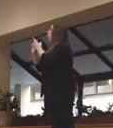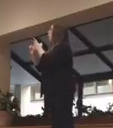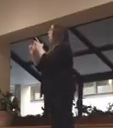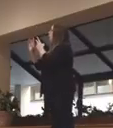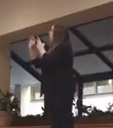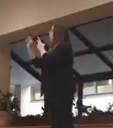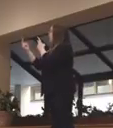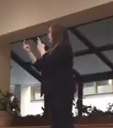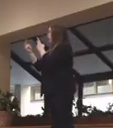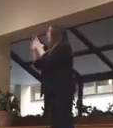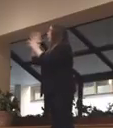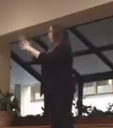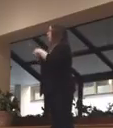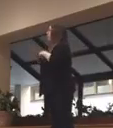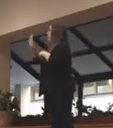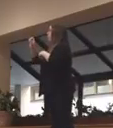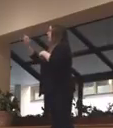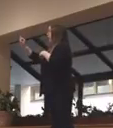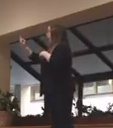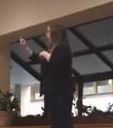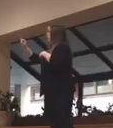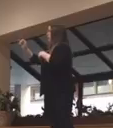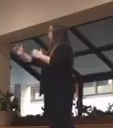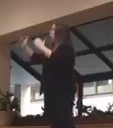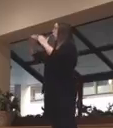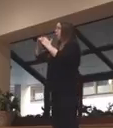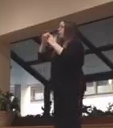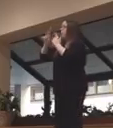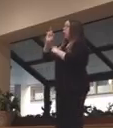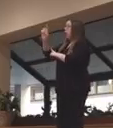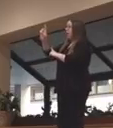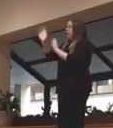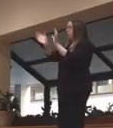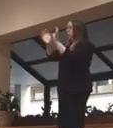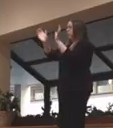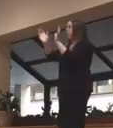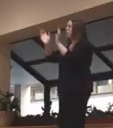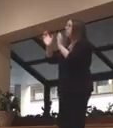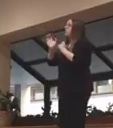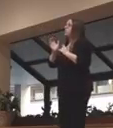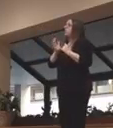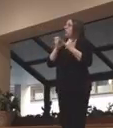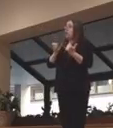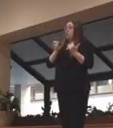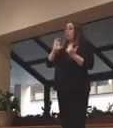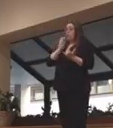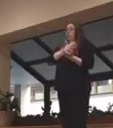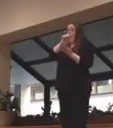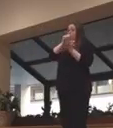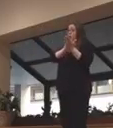Other states such as Illinois, Michigan are accepting BEI to be equivalent to RID